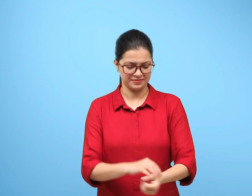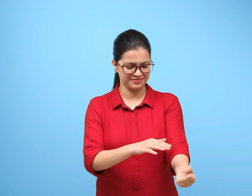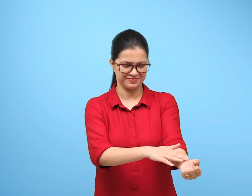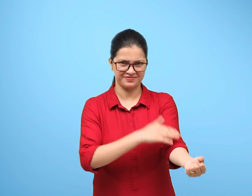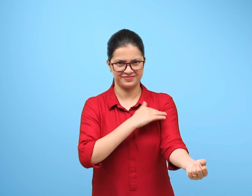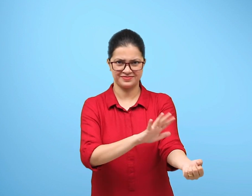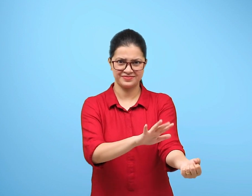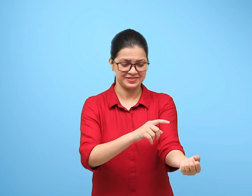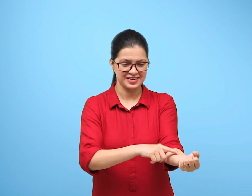The contraction of the